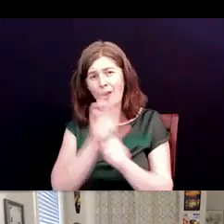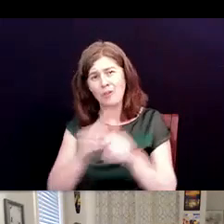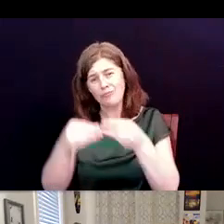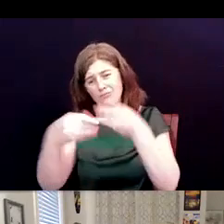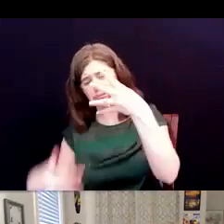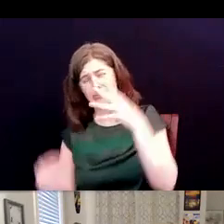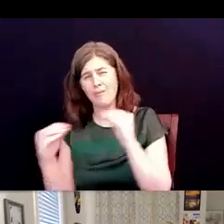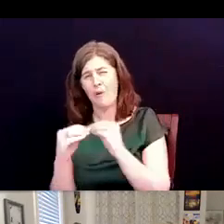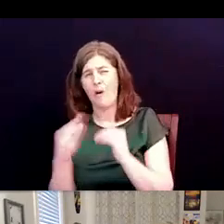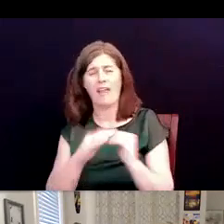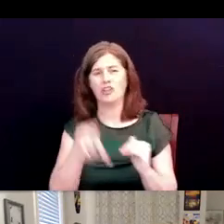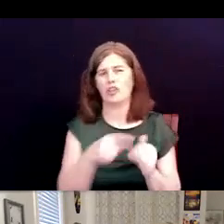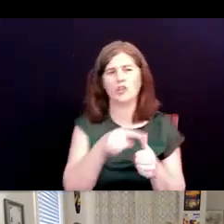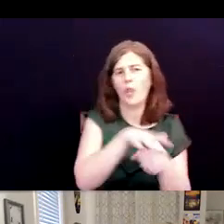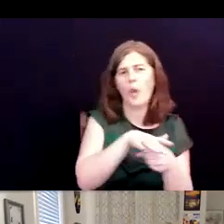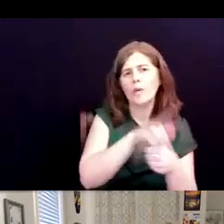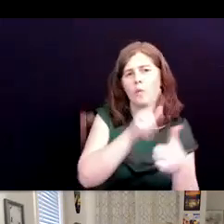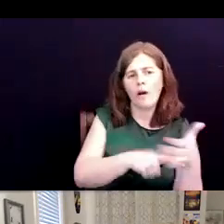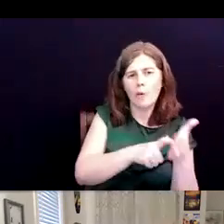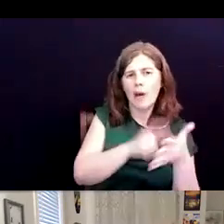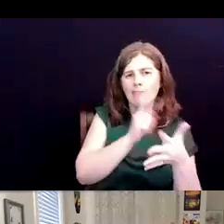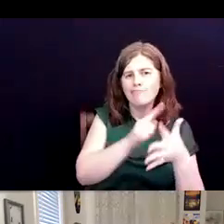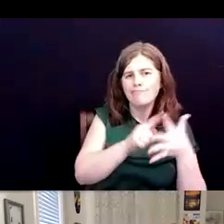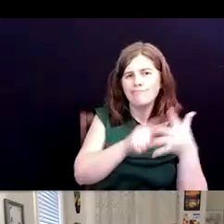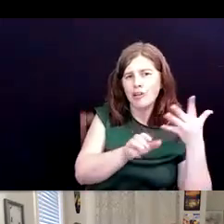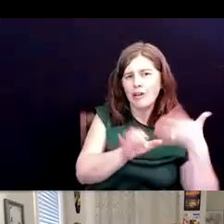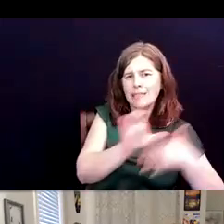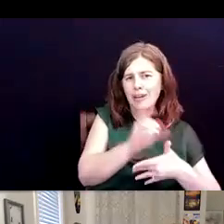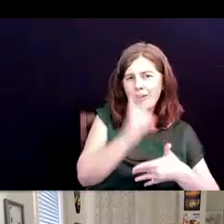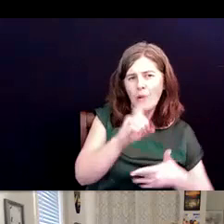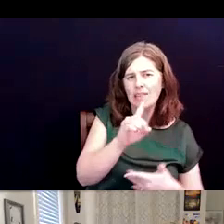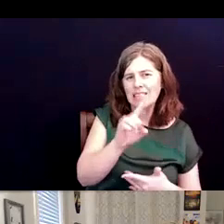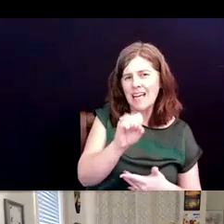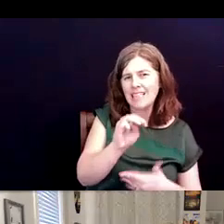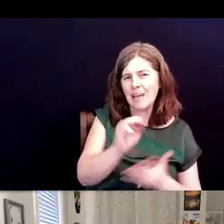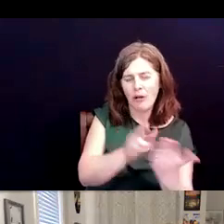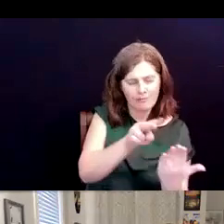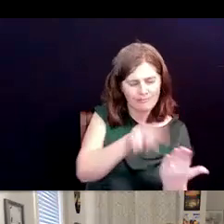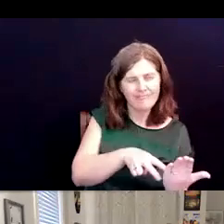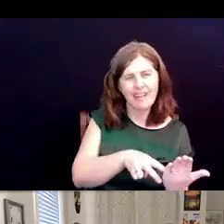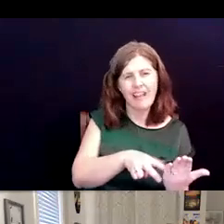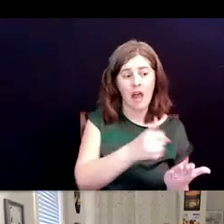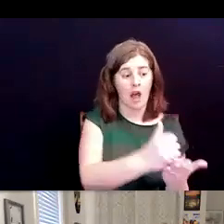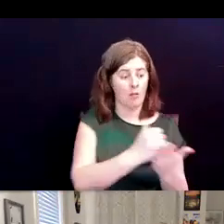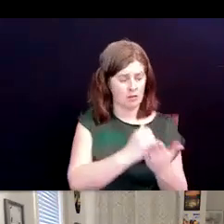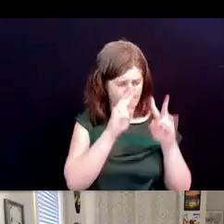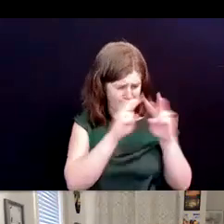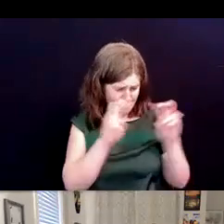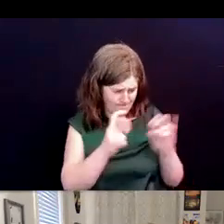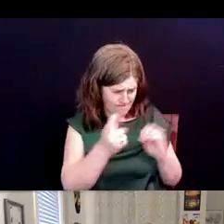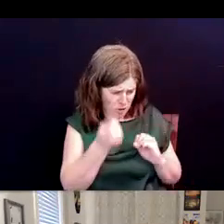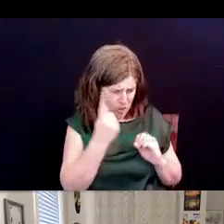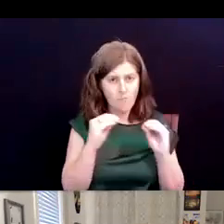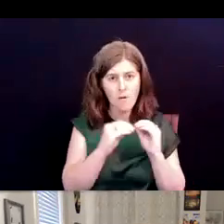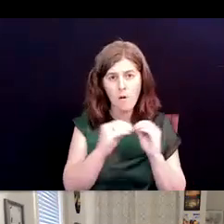than just those DSM-5 diagnostic criteria. Of course, that helps us hone and refine our understanding of autism. And yet, when we